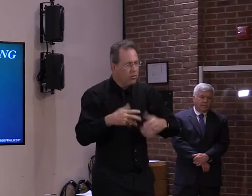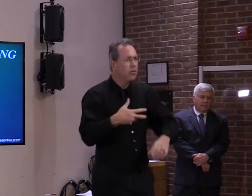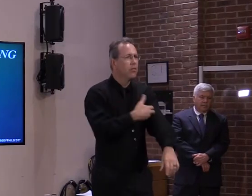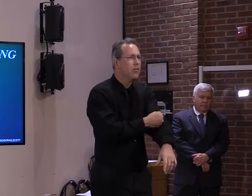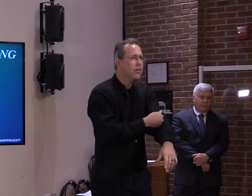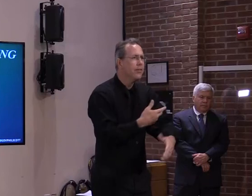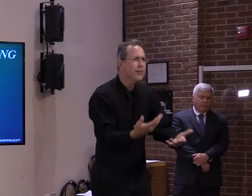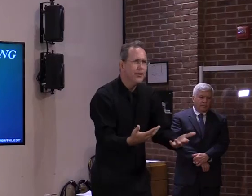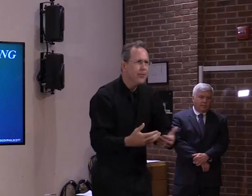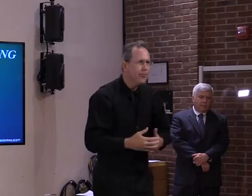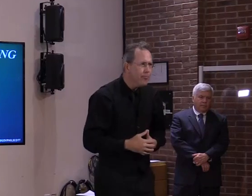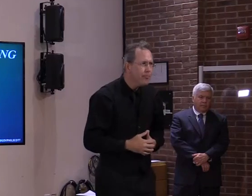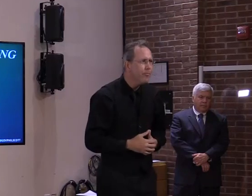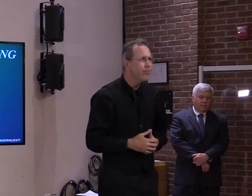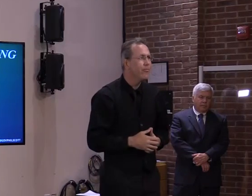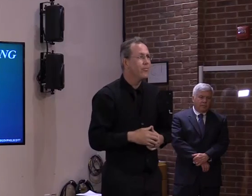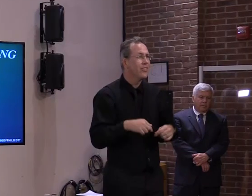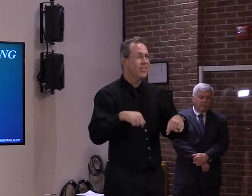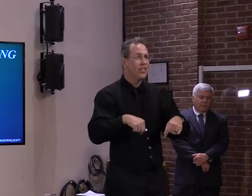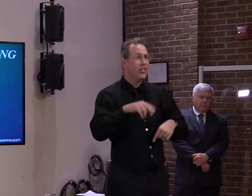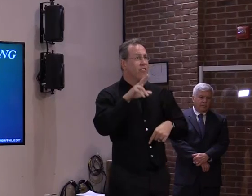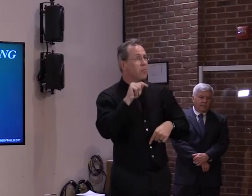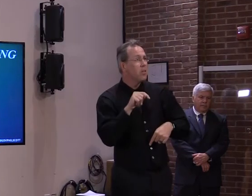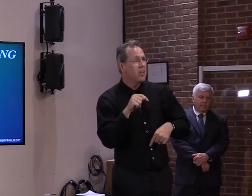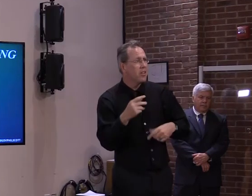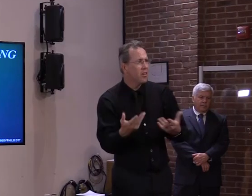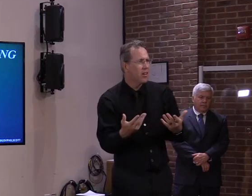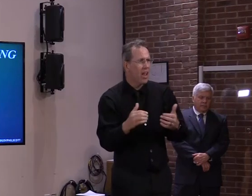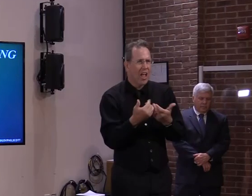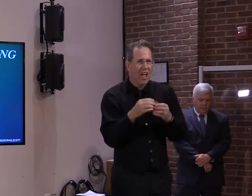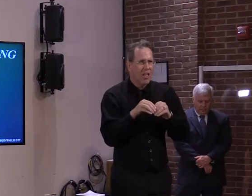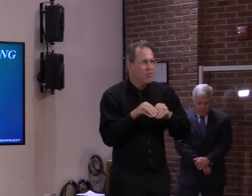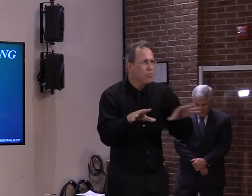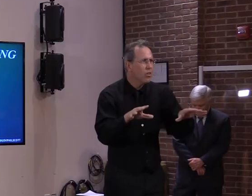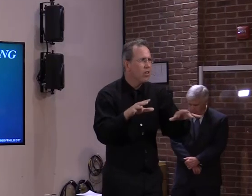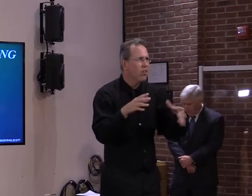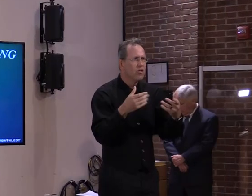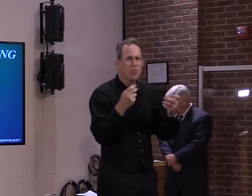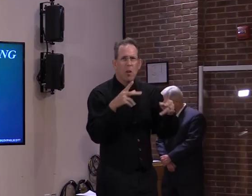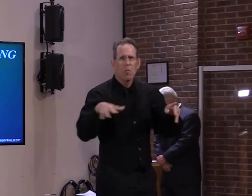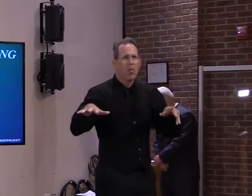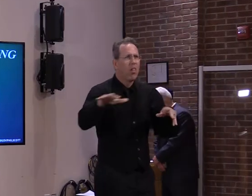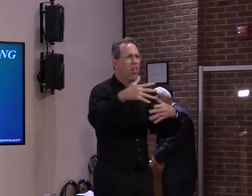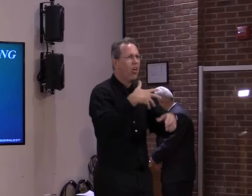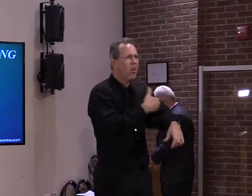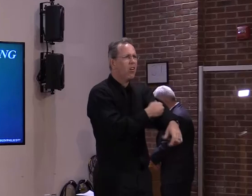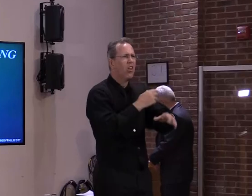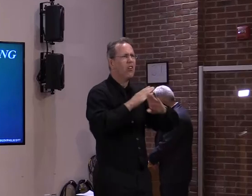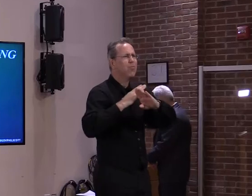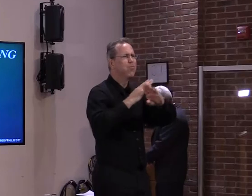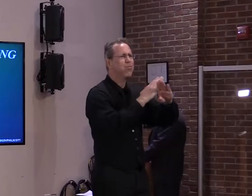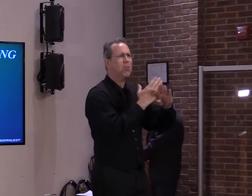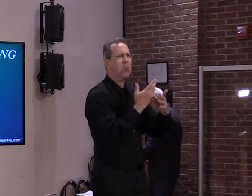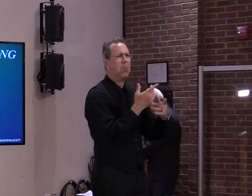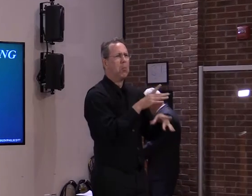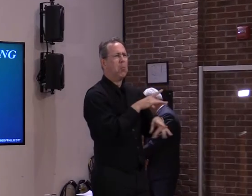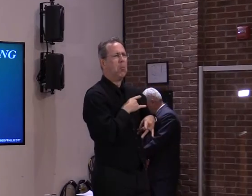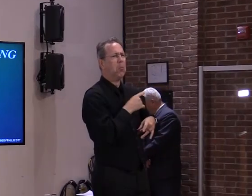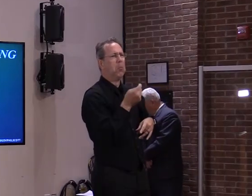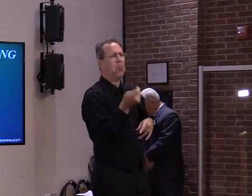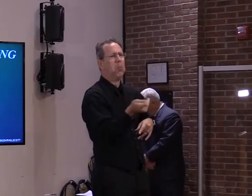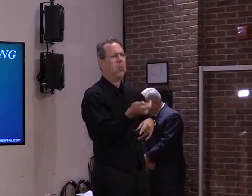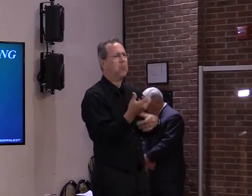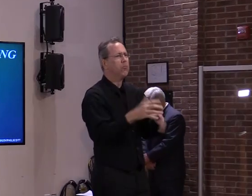relax significantly because of the fact that the risk of wearing them is, the risk of the